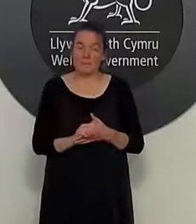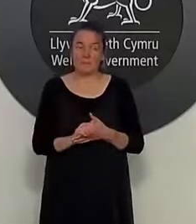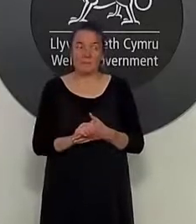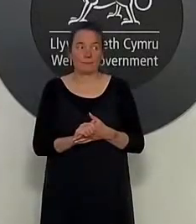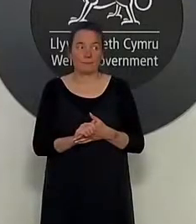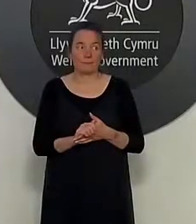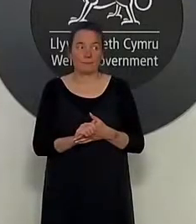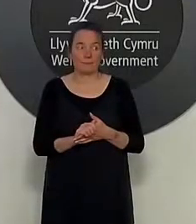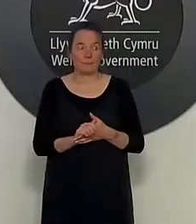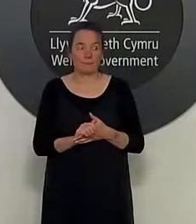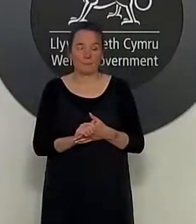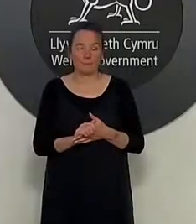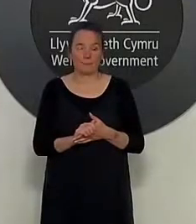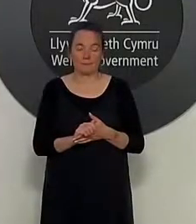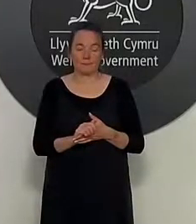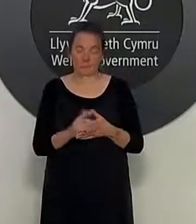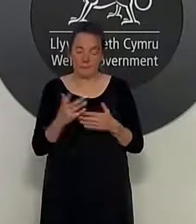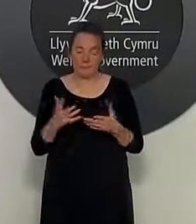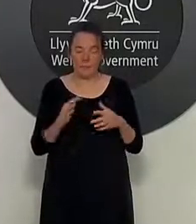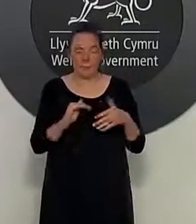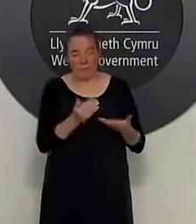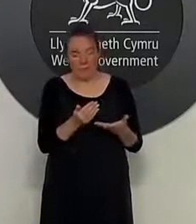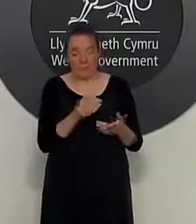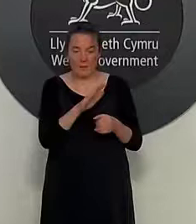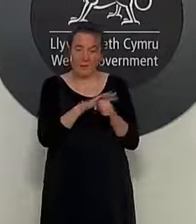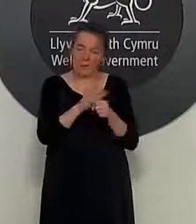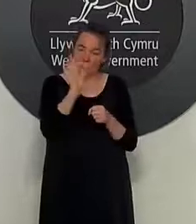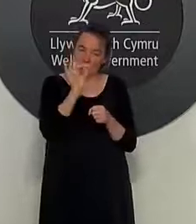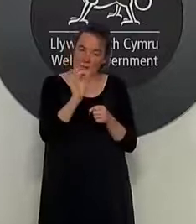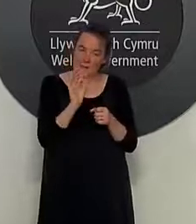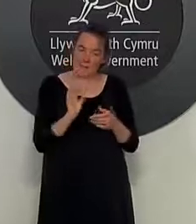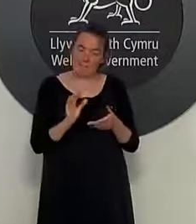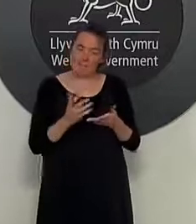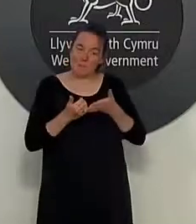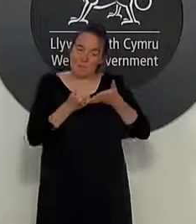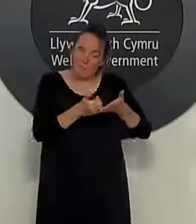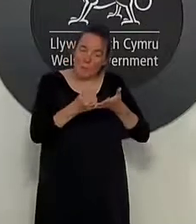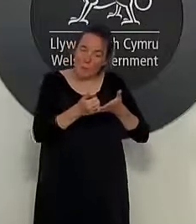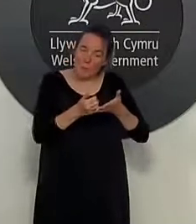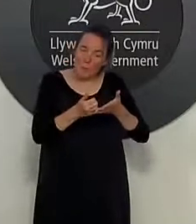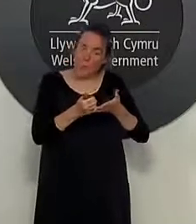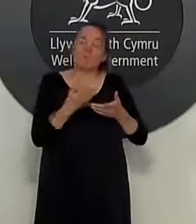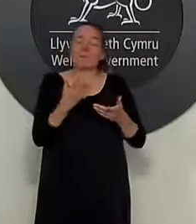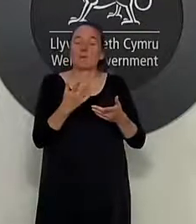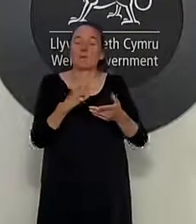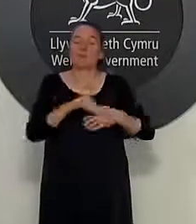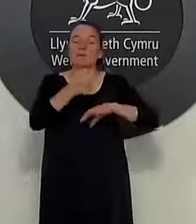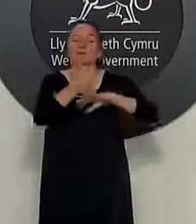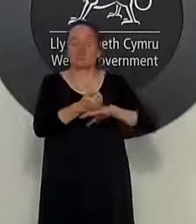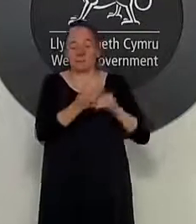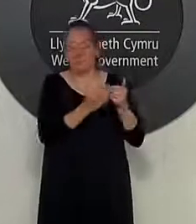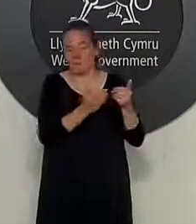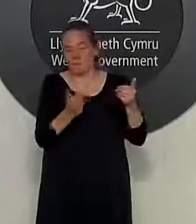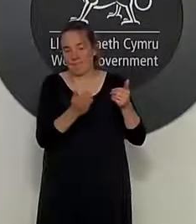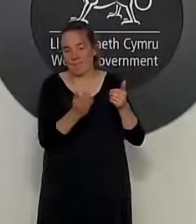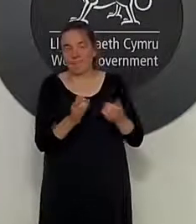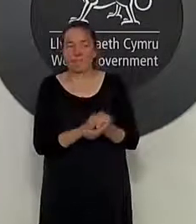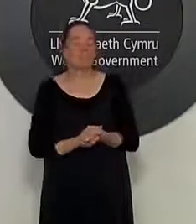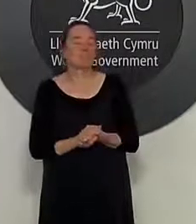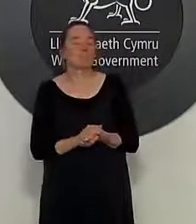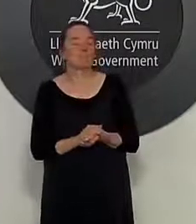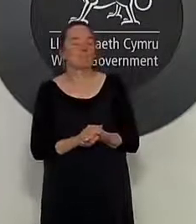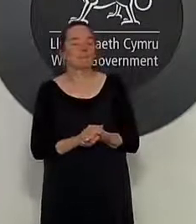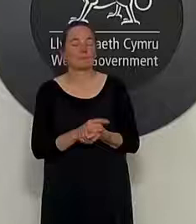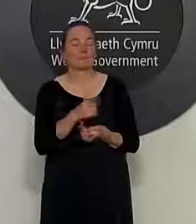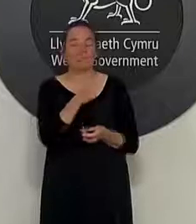authorities some additional help while they are in that phase. What will happen will be is that a local authority